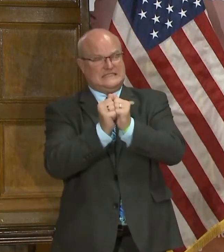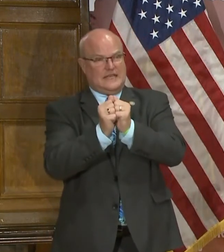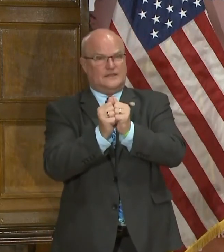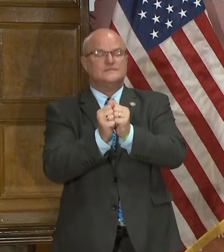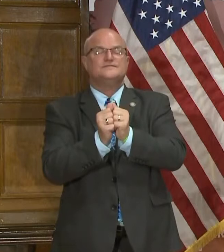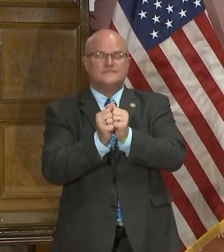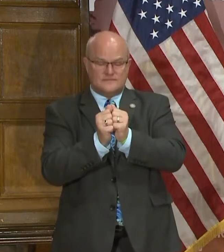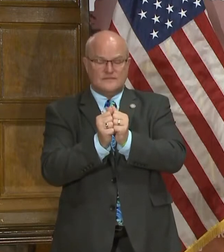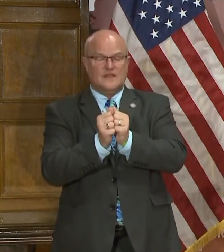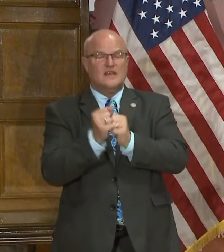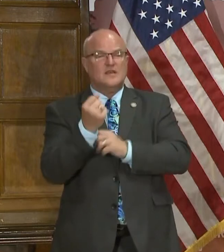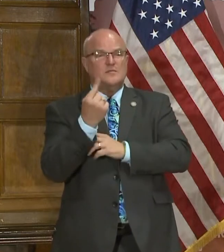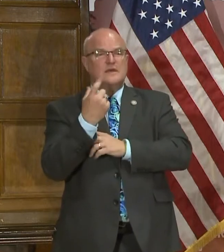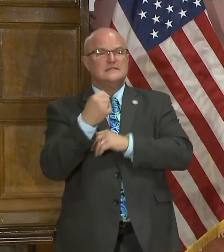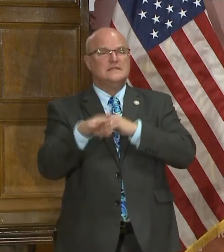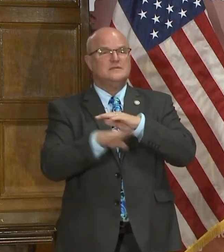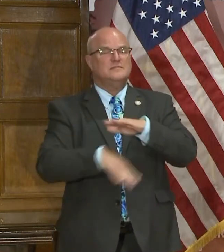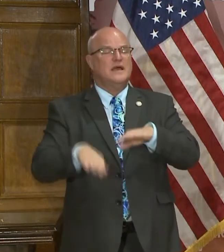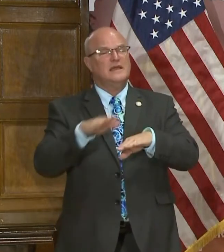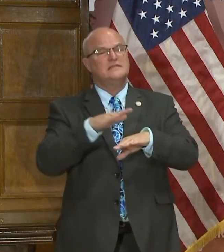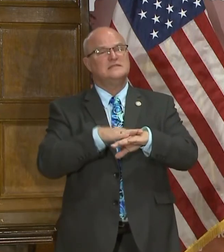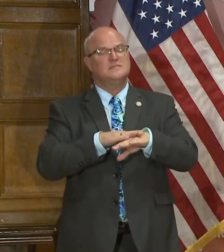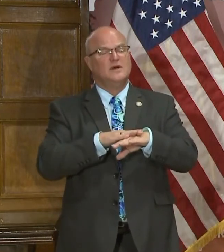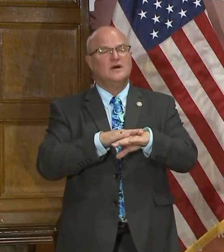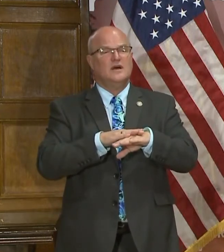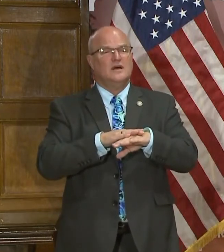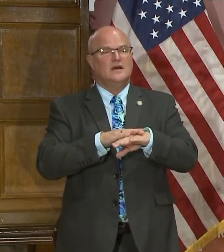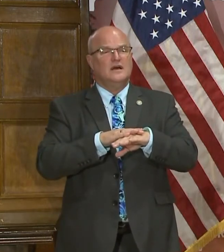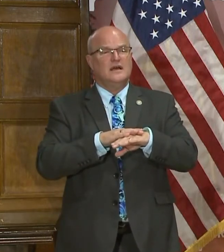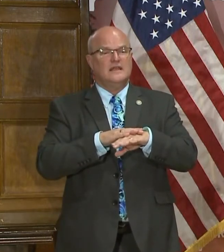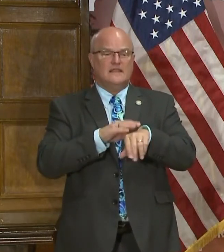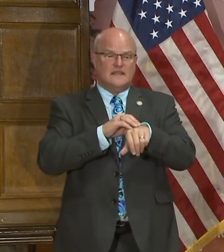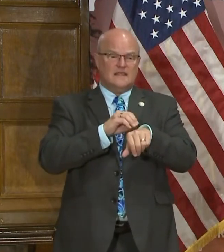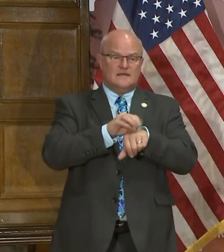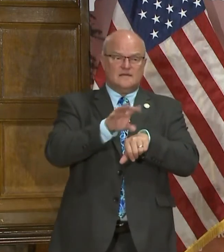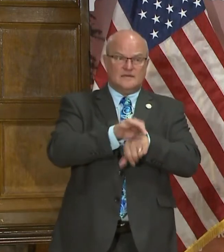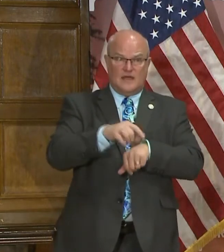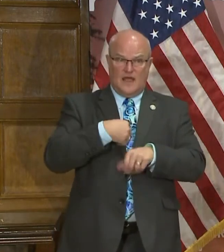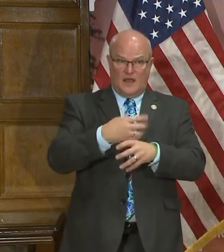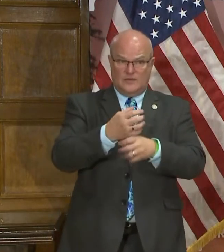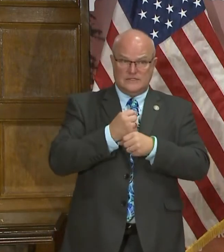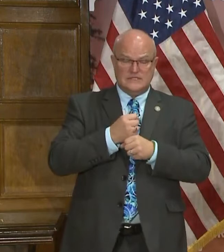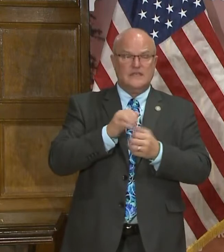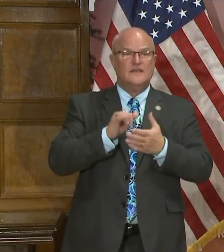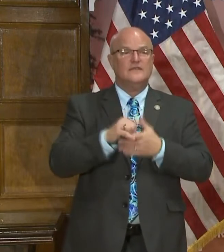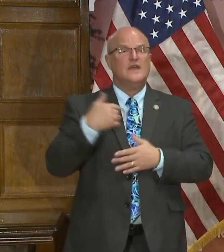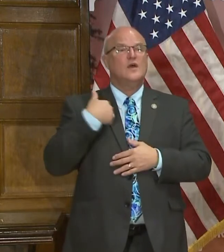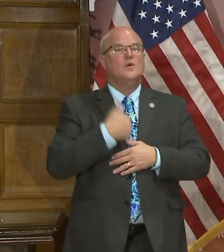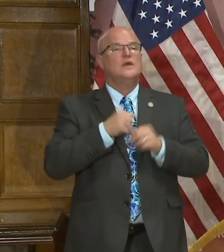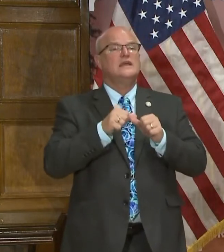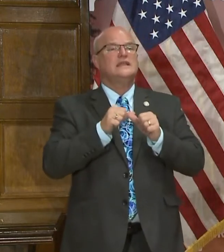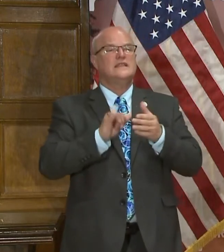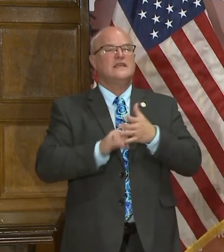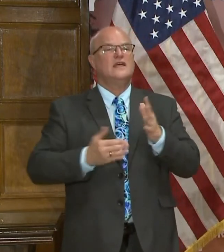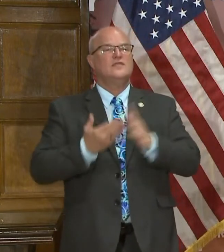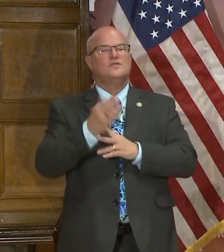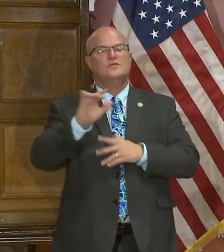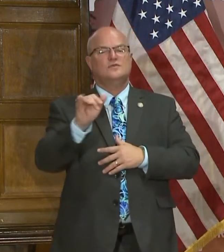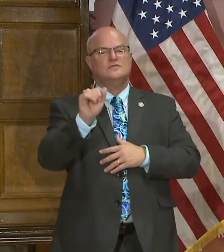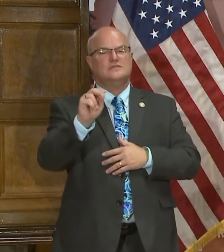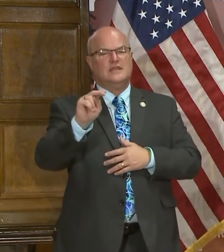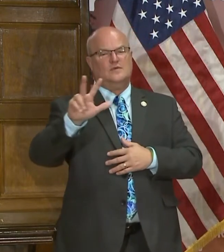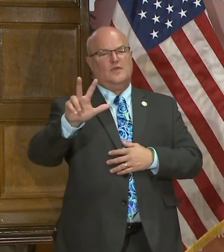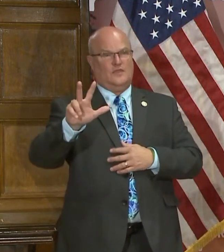me, it made sense based upon the advice that I received that we continue that through January